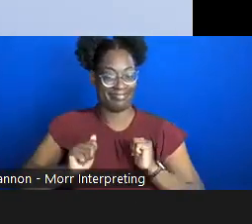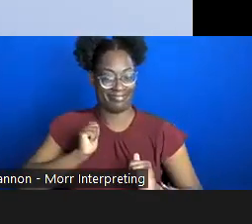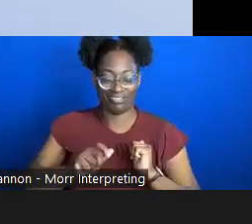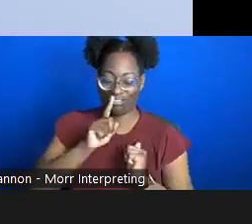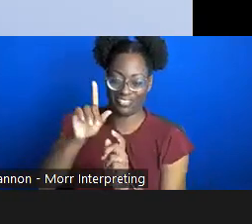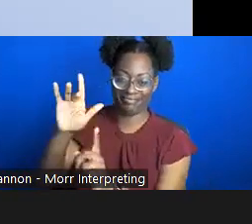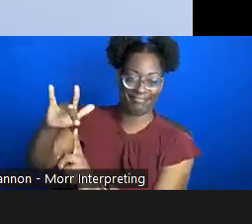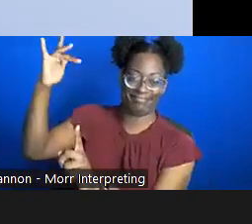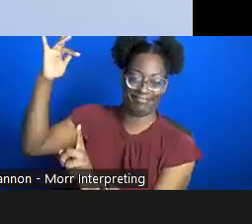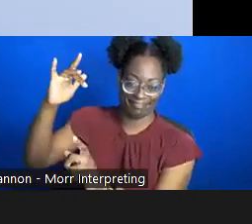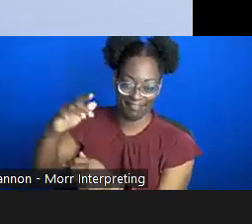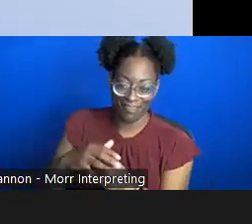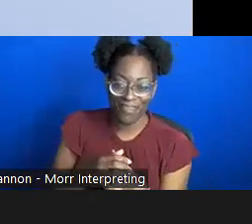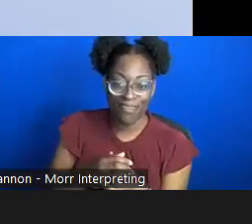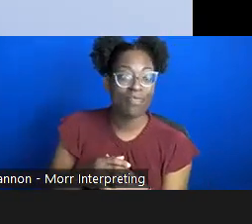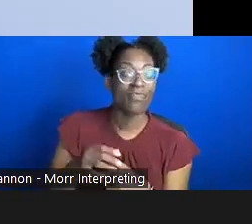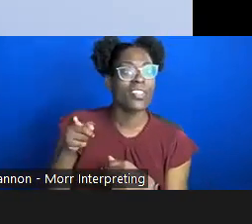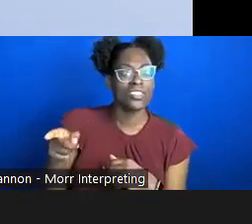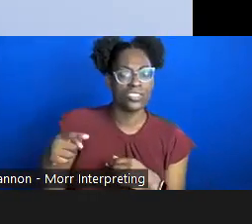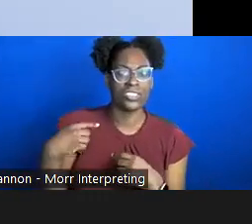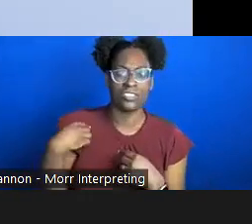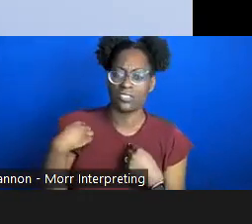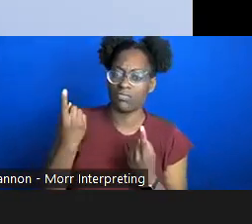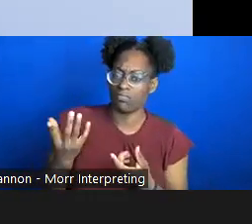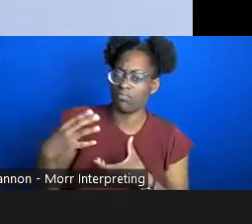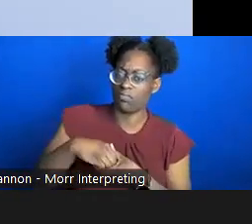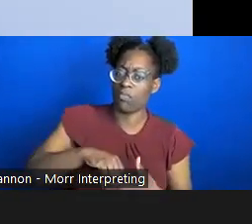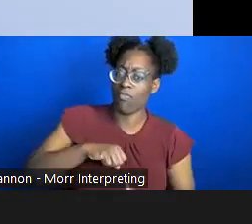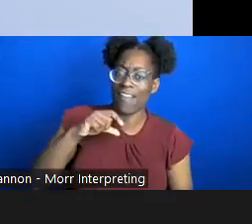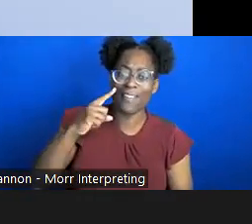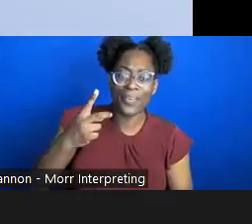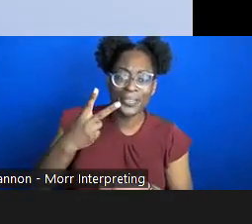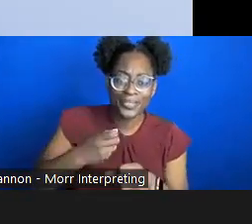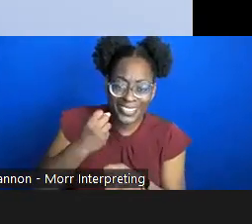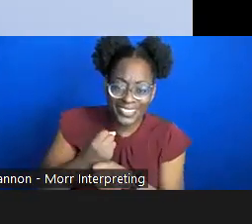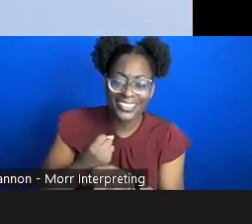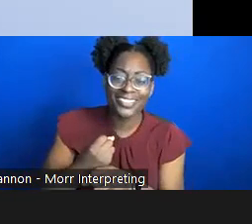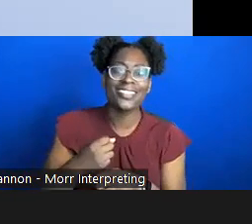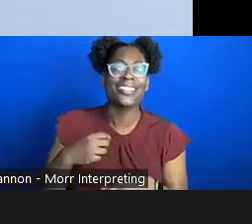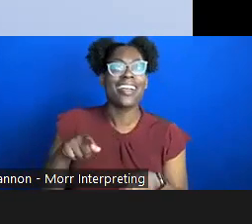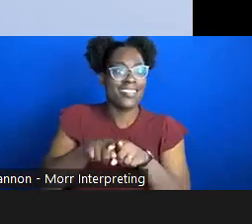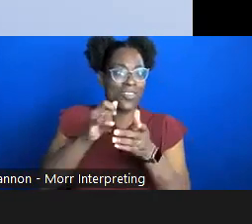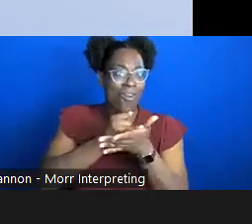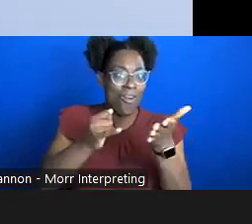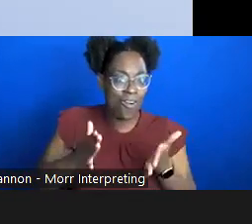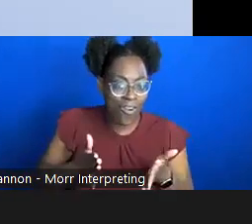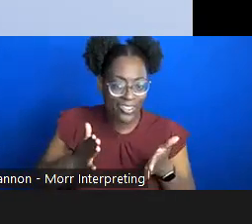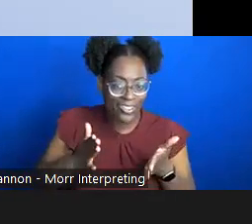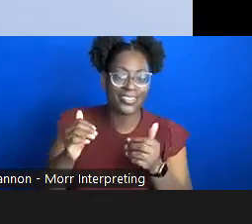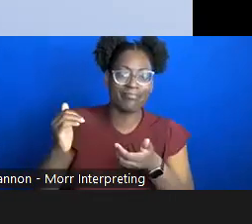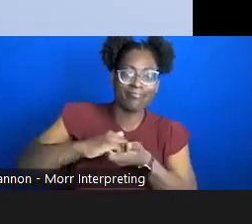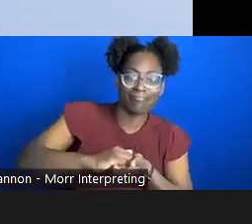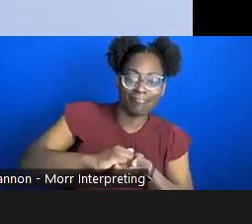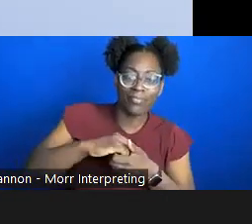with, and she was one of our artists at the 2023 P.R.I.D.E Pop-Up Mini Art Festivals. Her energy and